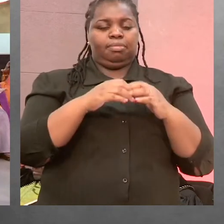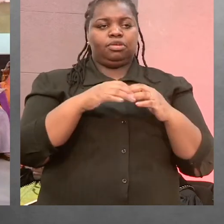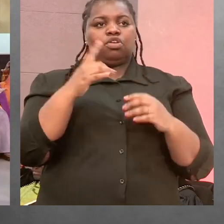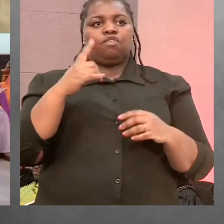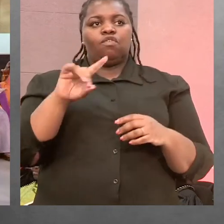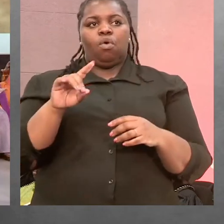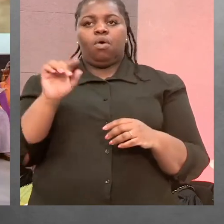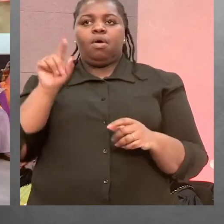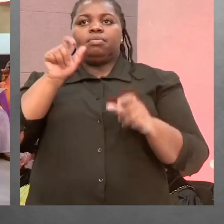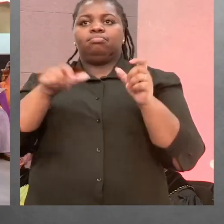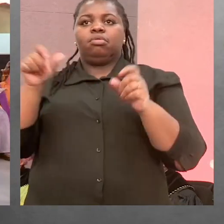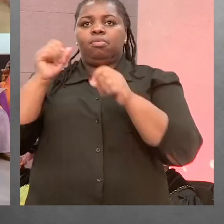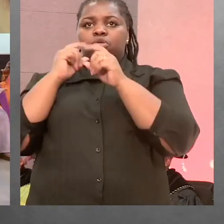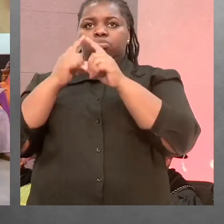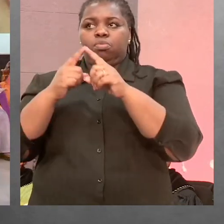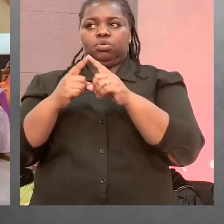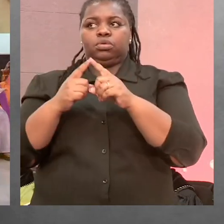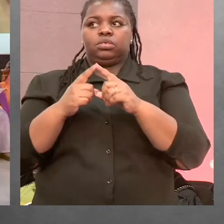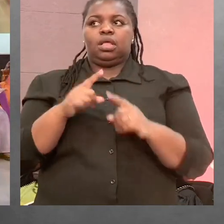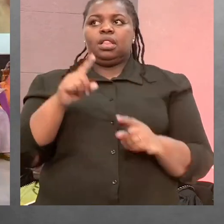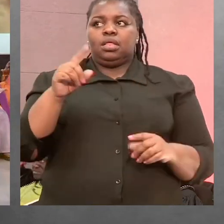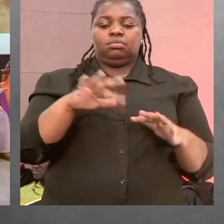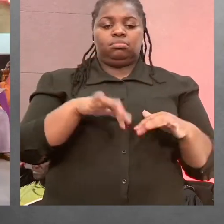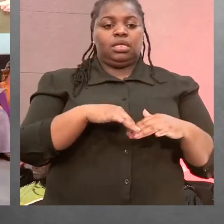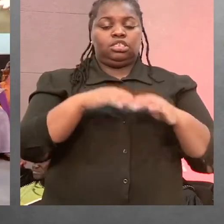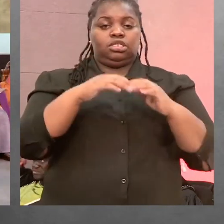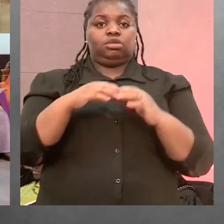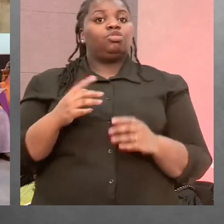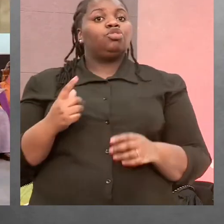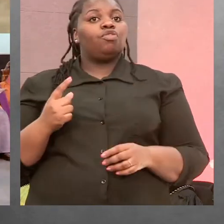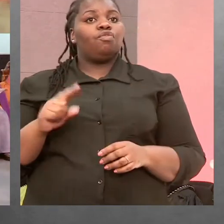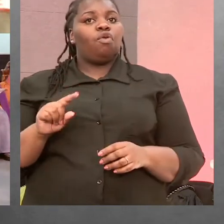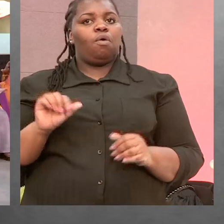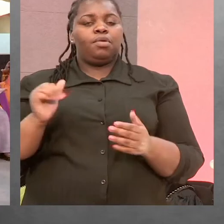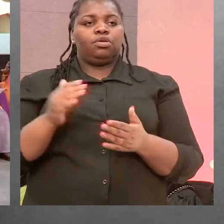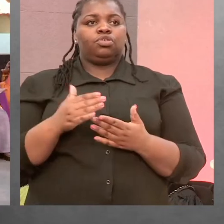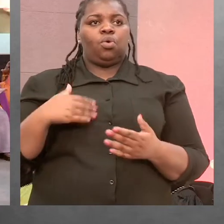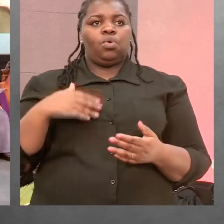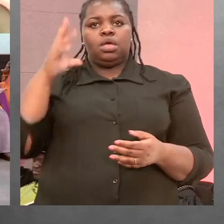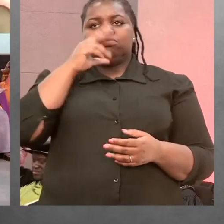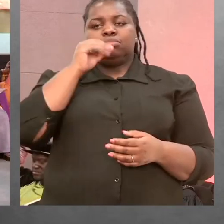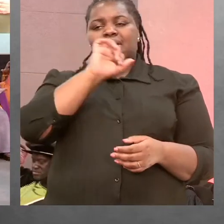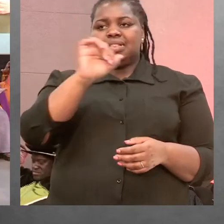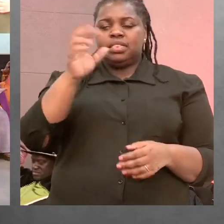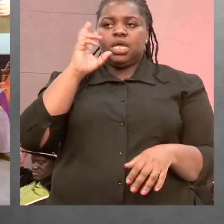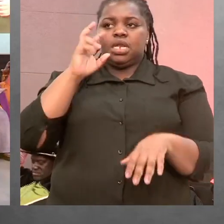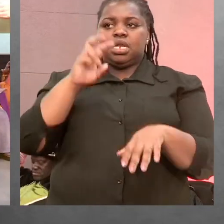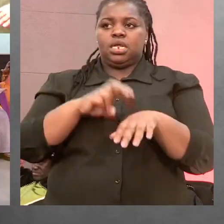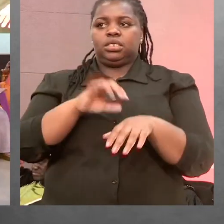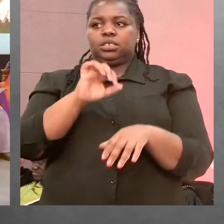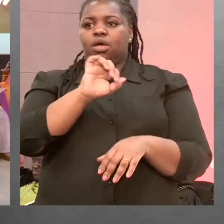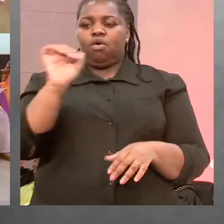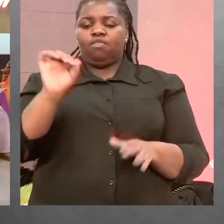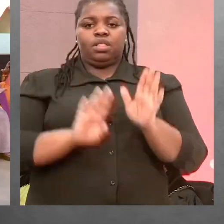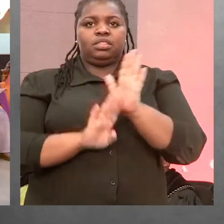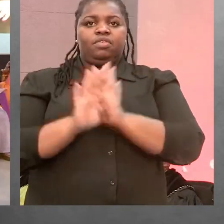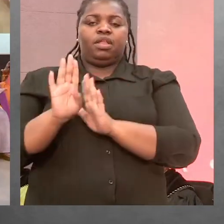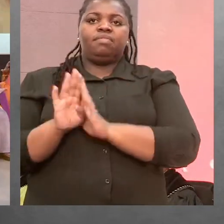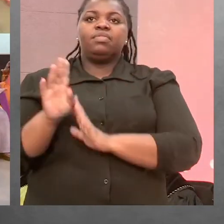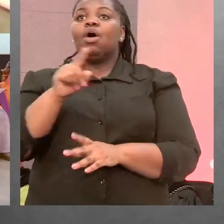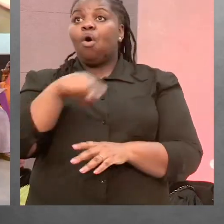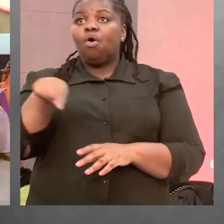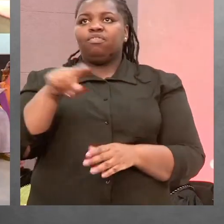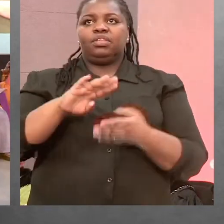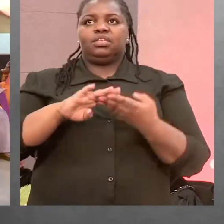a prestigious purpose. It has been established to speak into the needs of the development of the